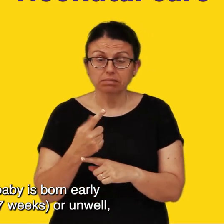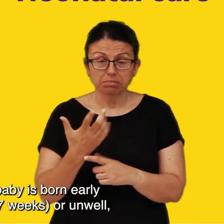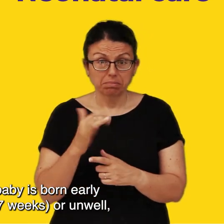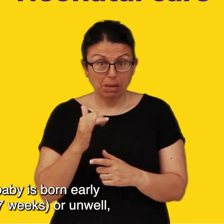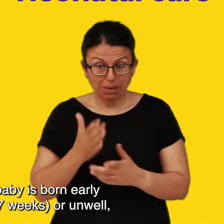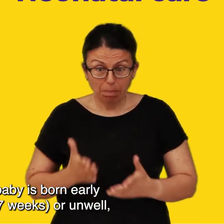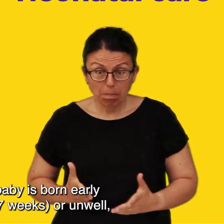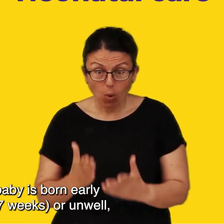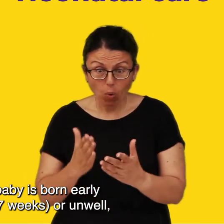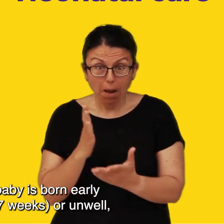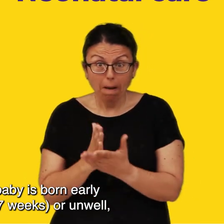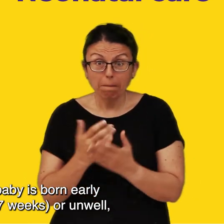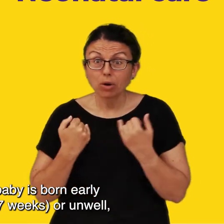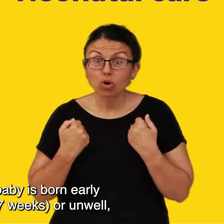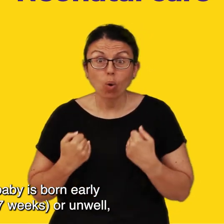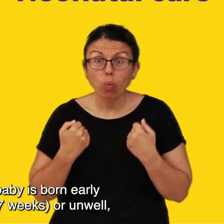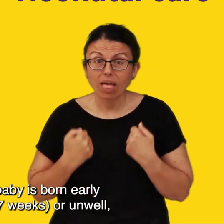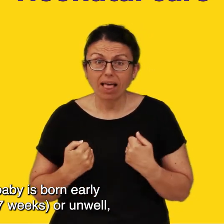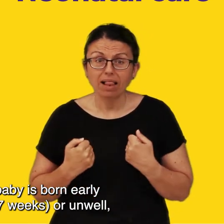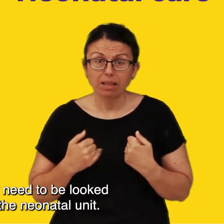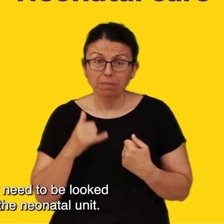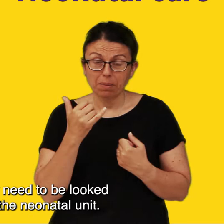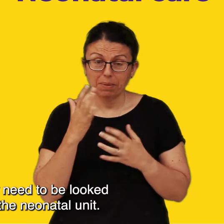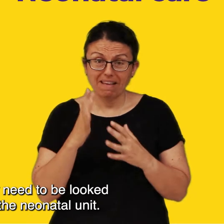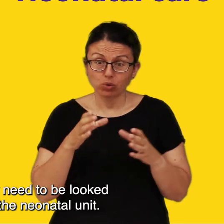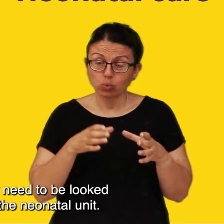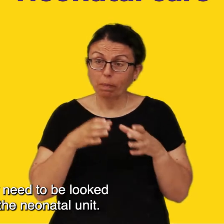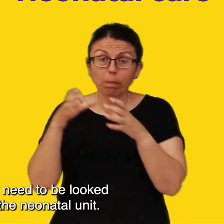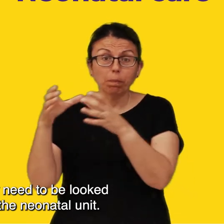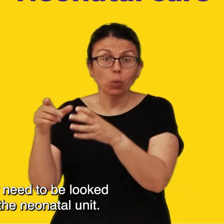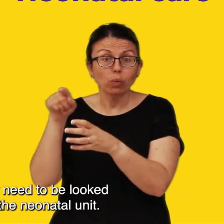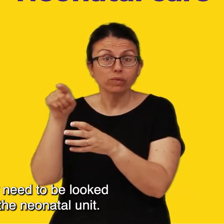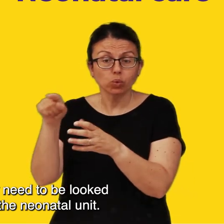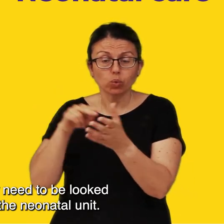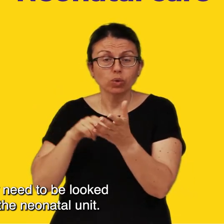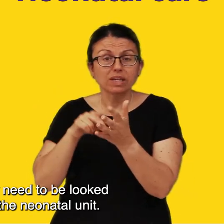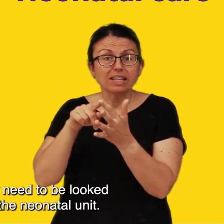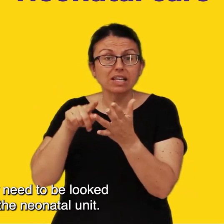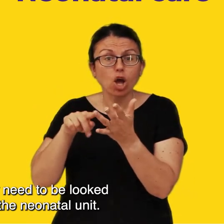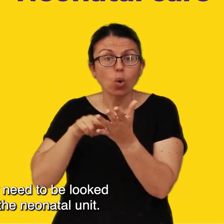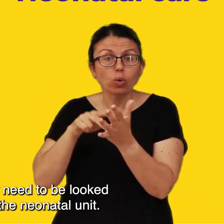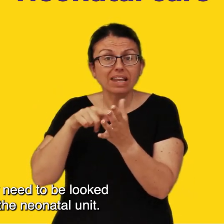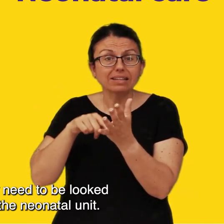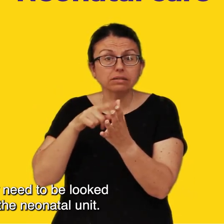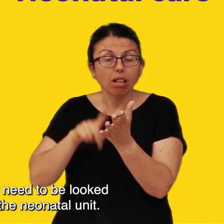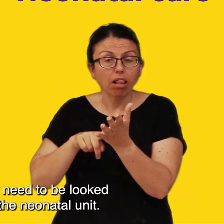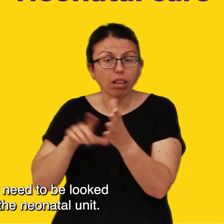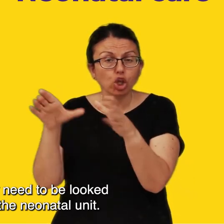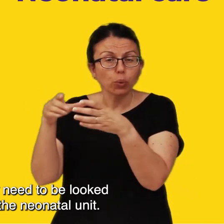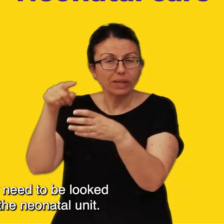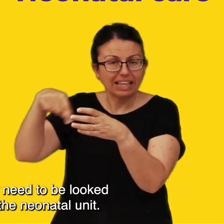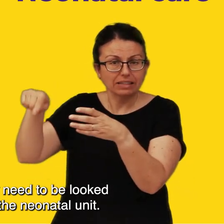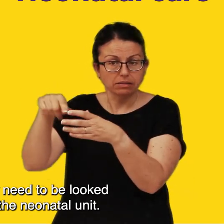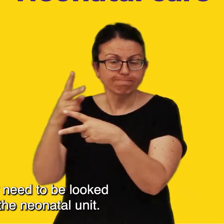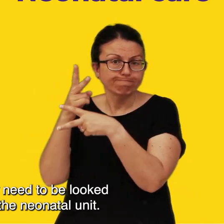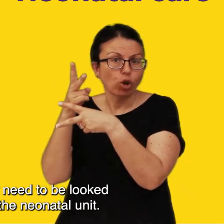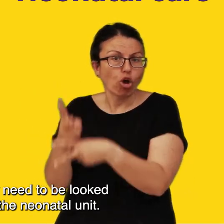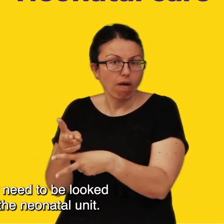they may need to be looked after in the neonatal unit.